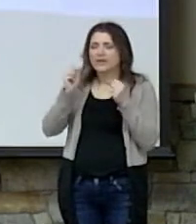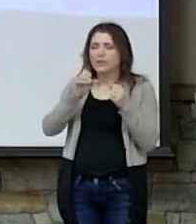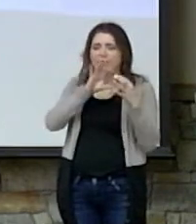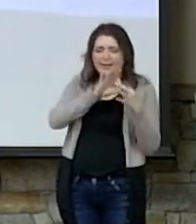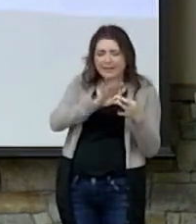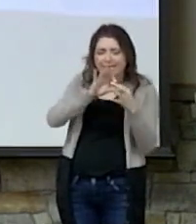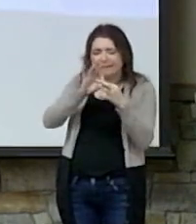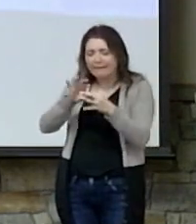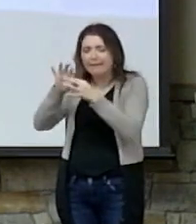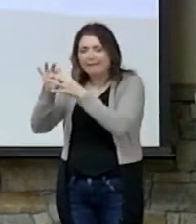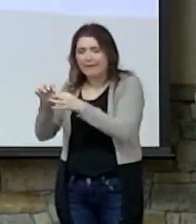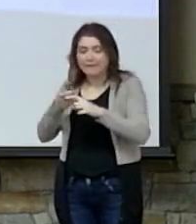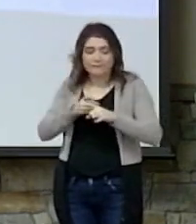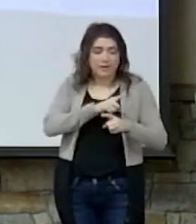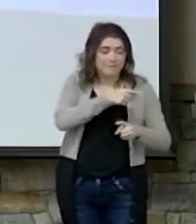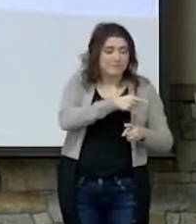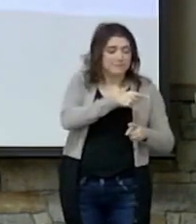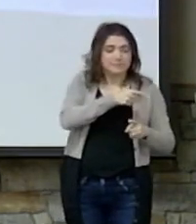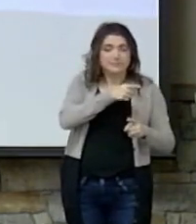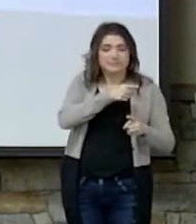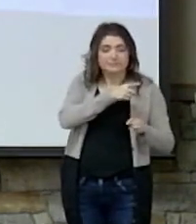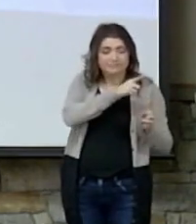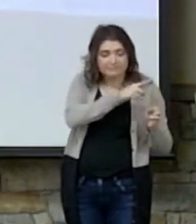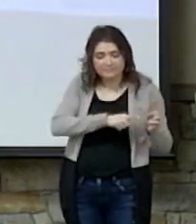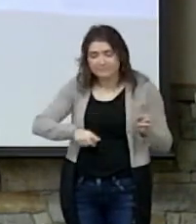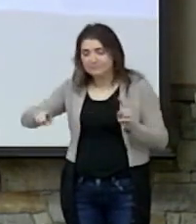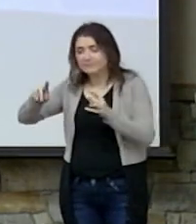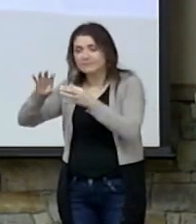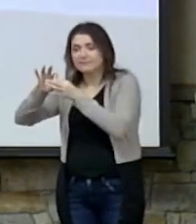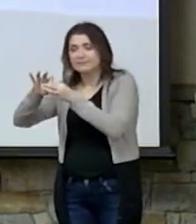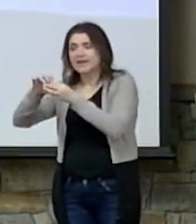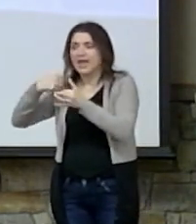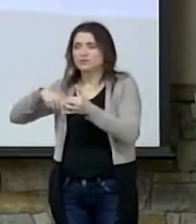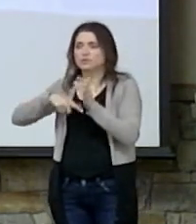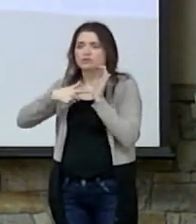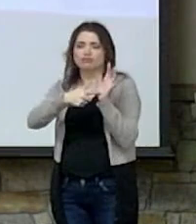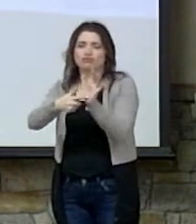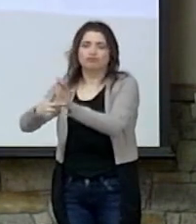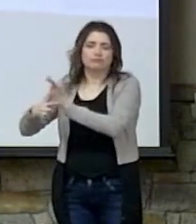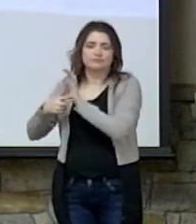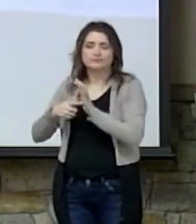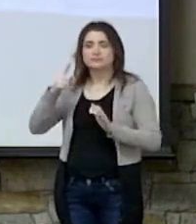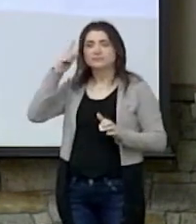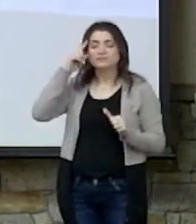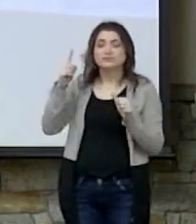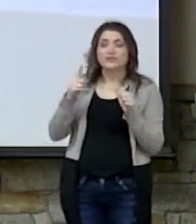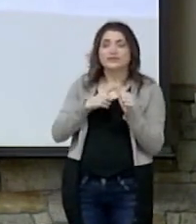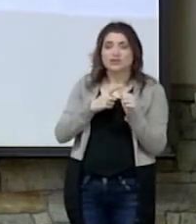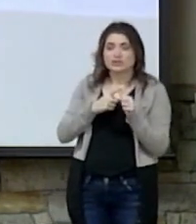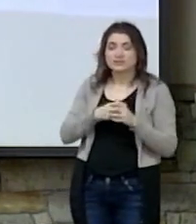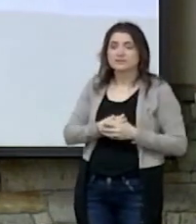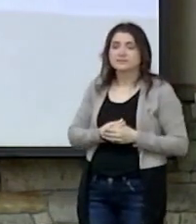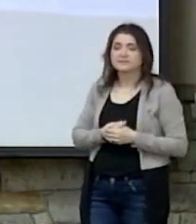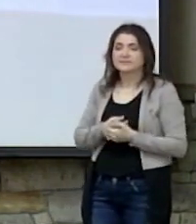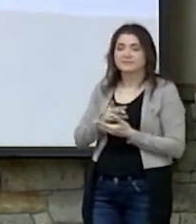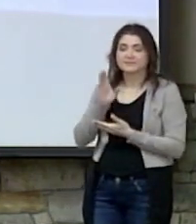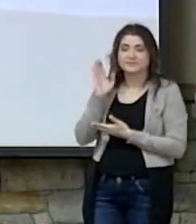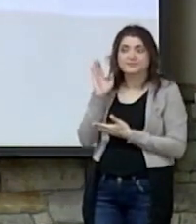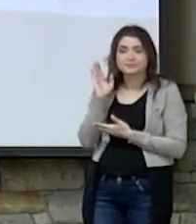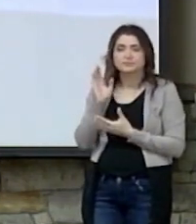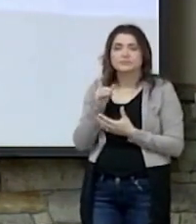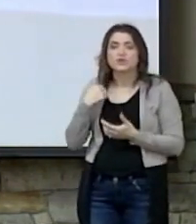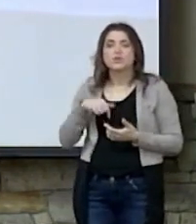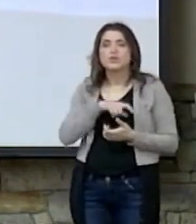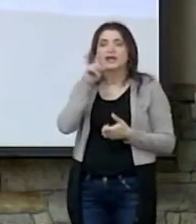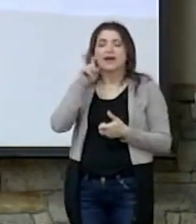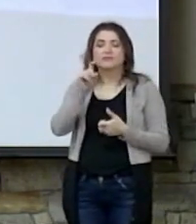dots from God's kindness to us displaying it in our lives? I think the first is this. We have to make